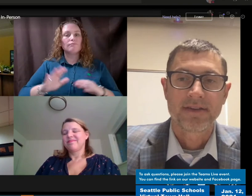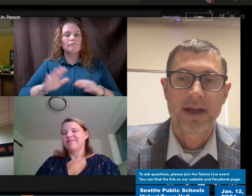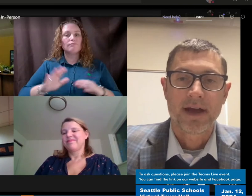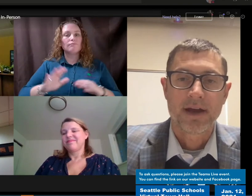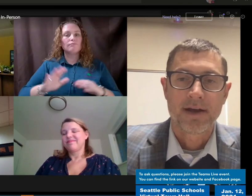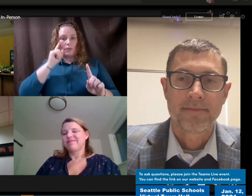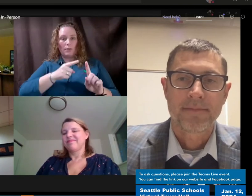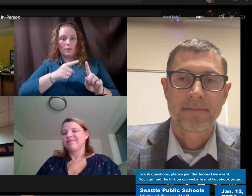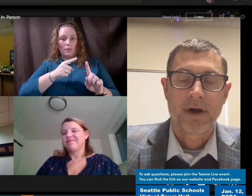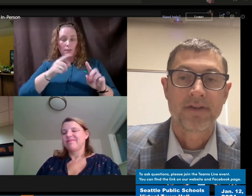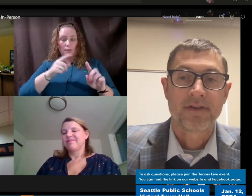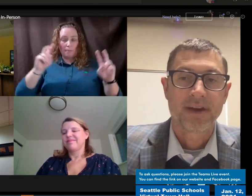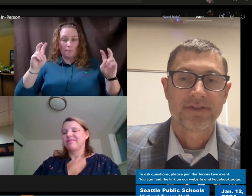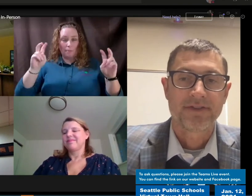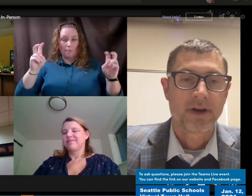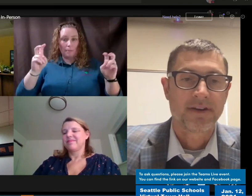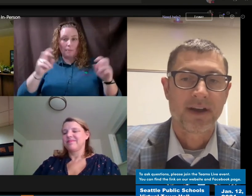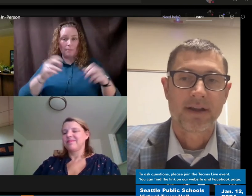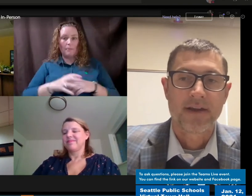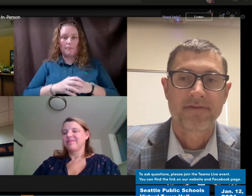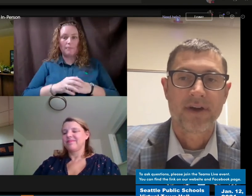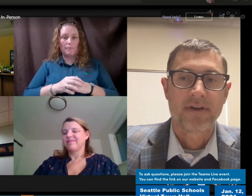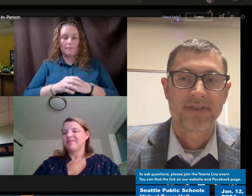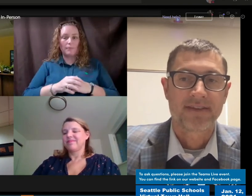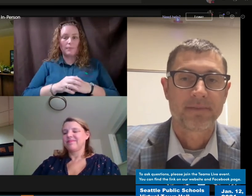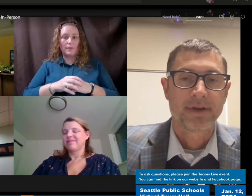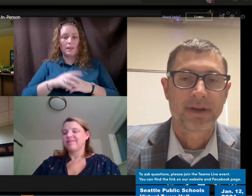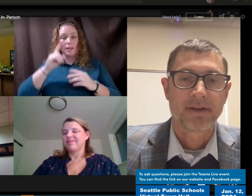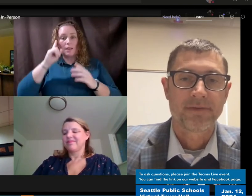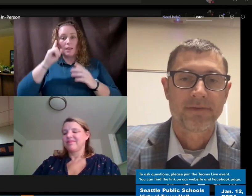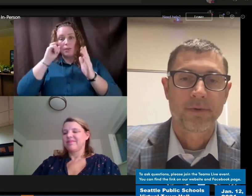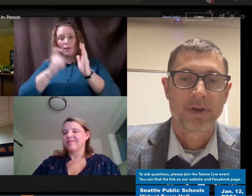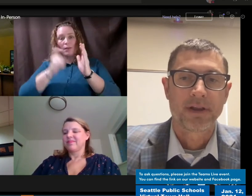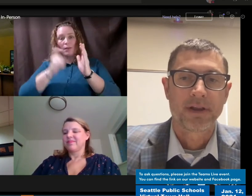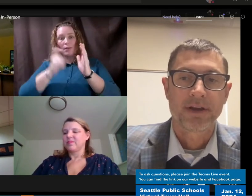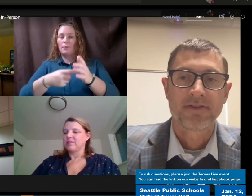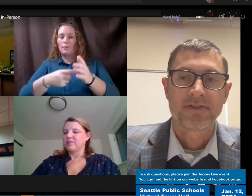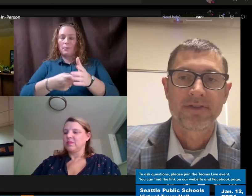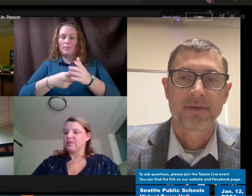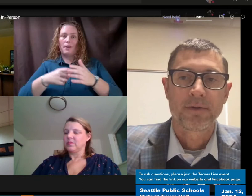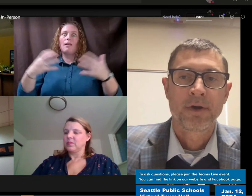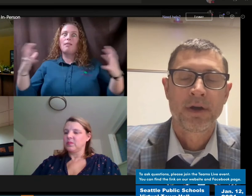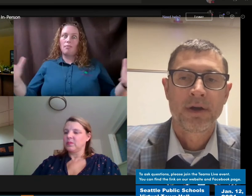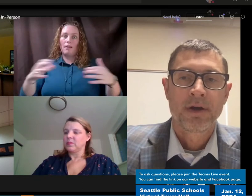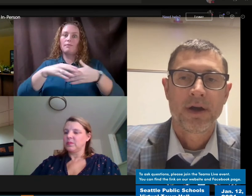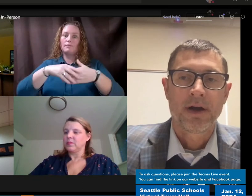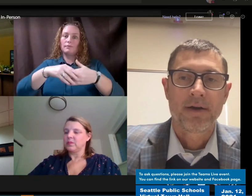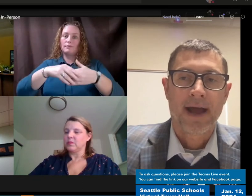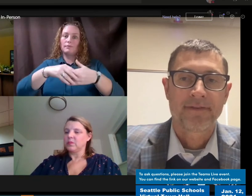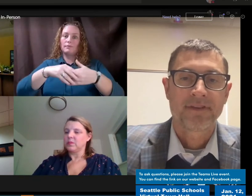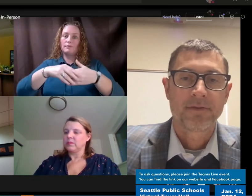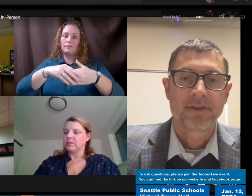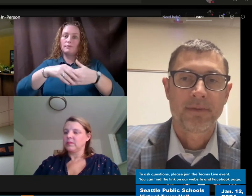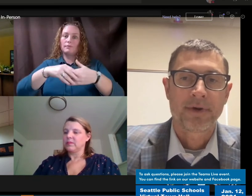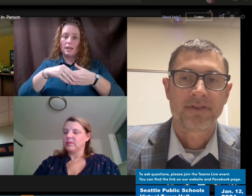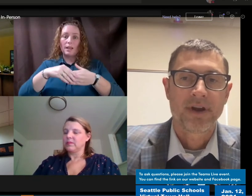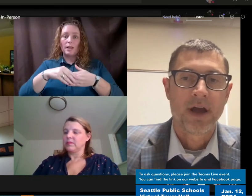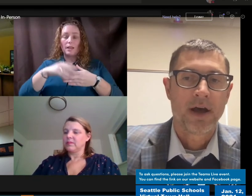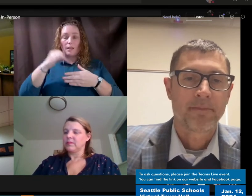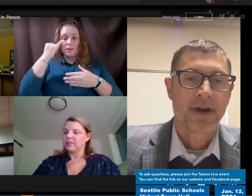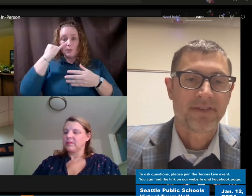that all these efforts are going to take a lot of flexibility. If we're really looking to have students in person